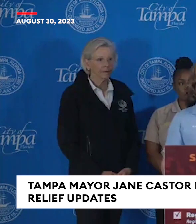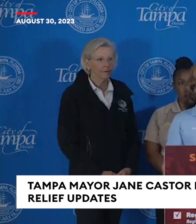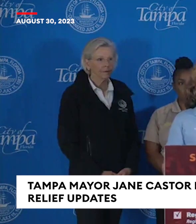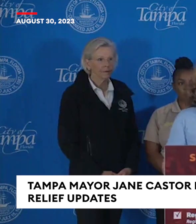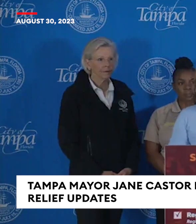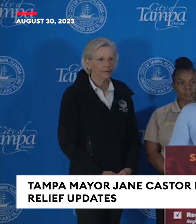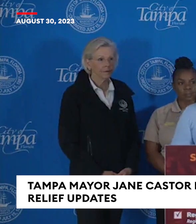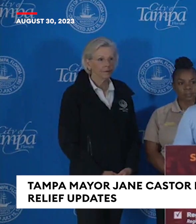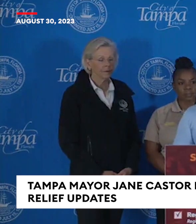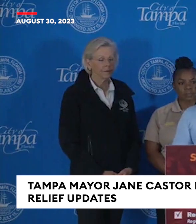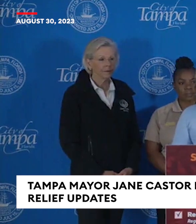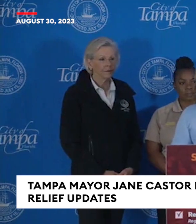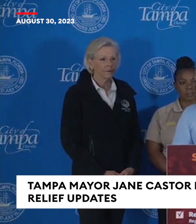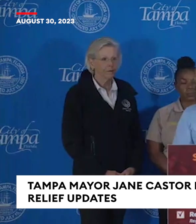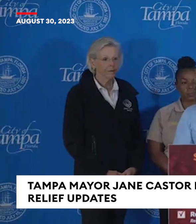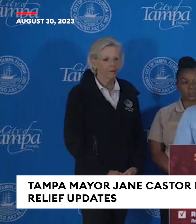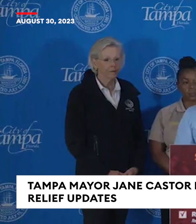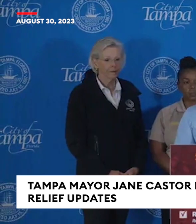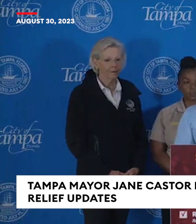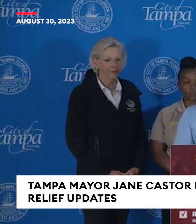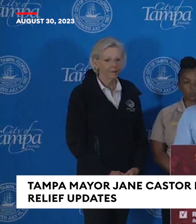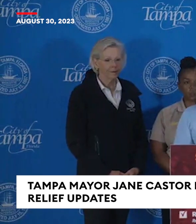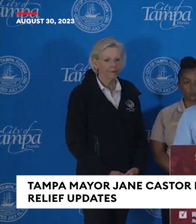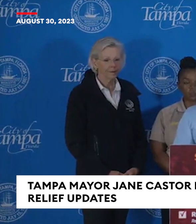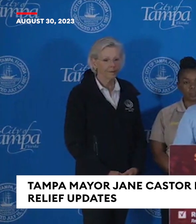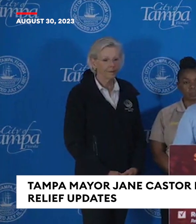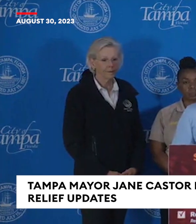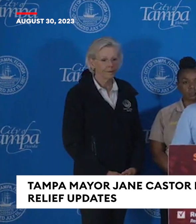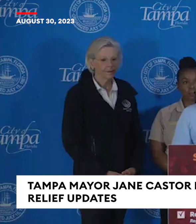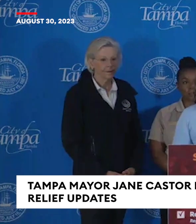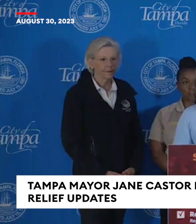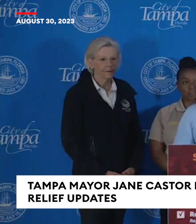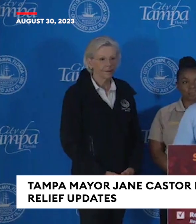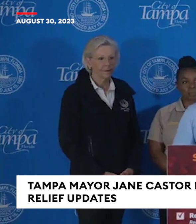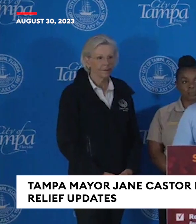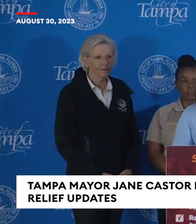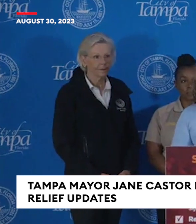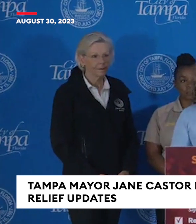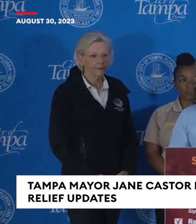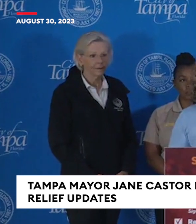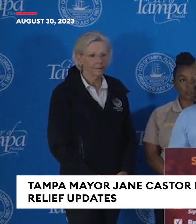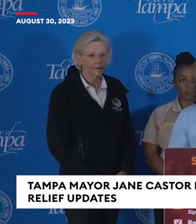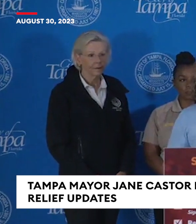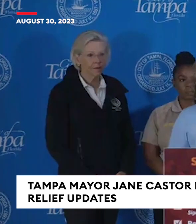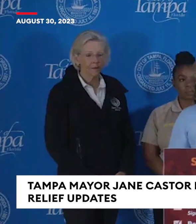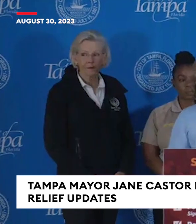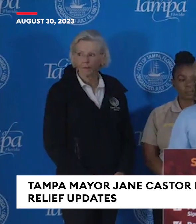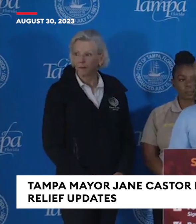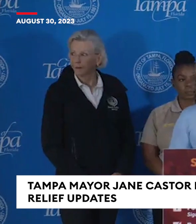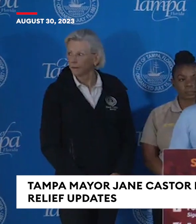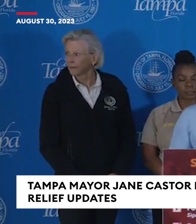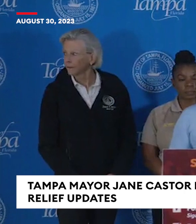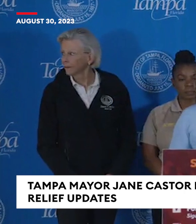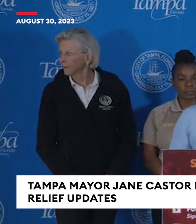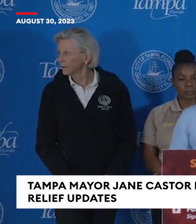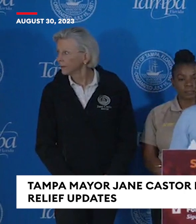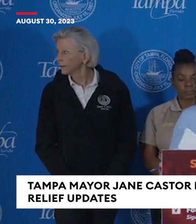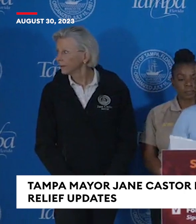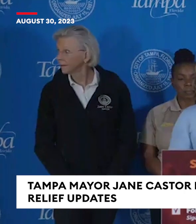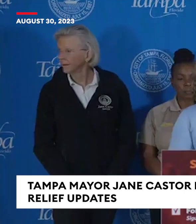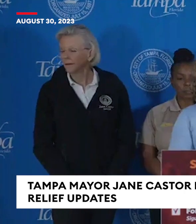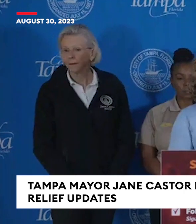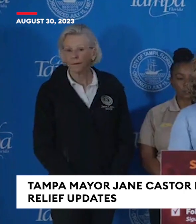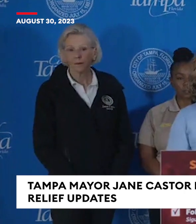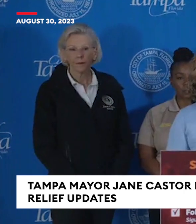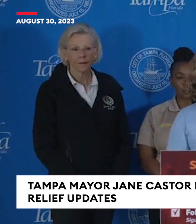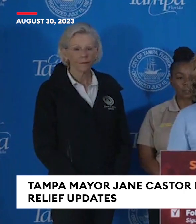y siguió la ruta pronosticada, pero todavía existen muchos riesgos. Es importante que nuestros